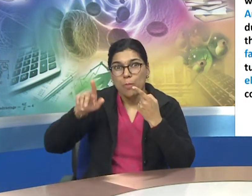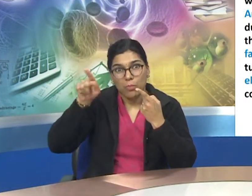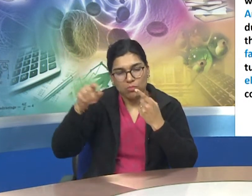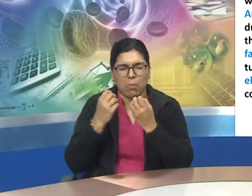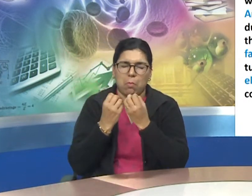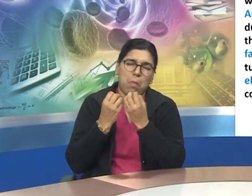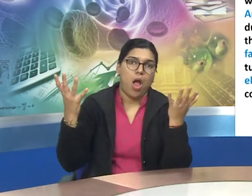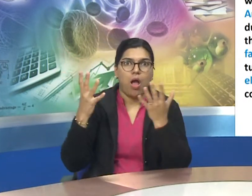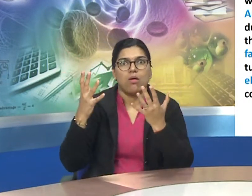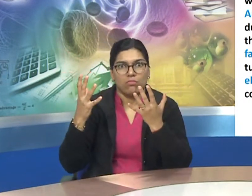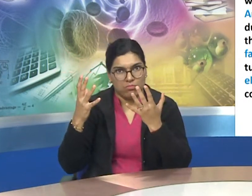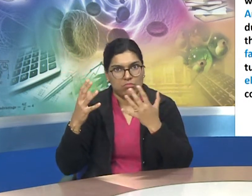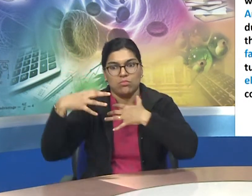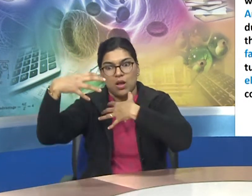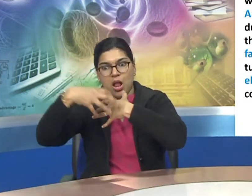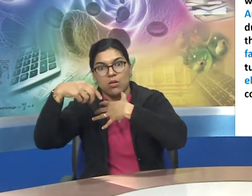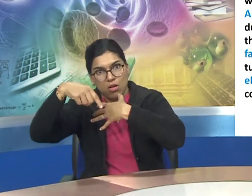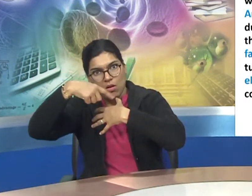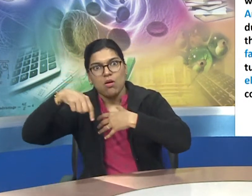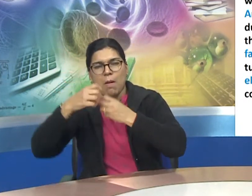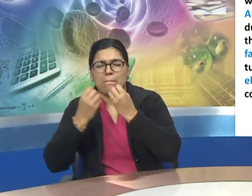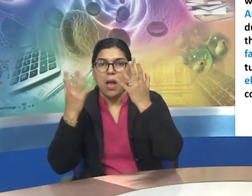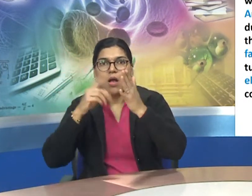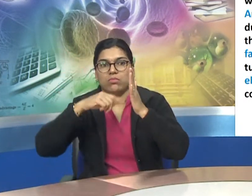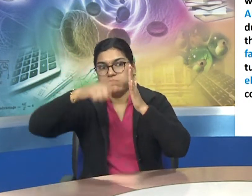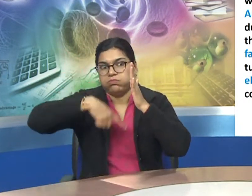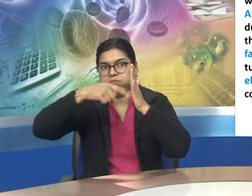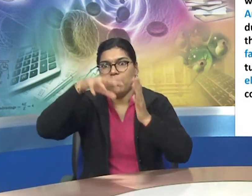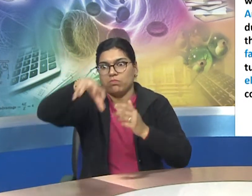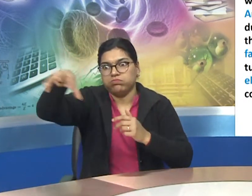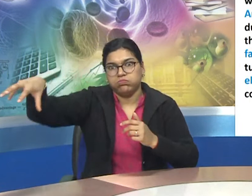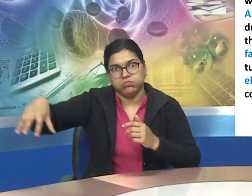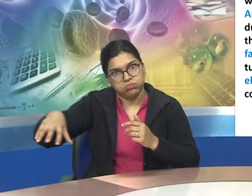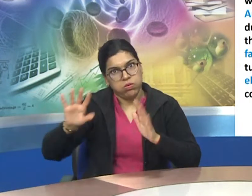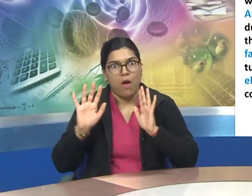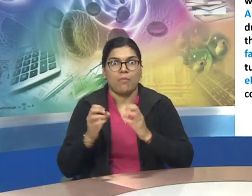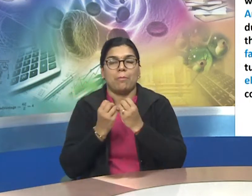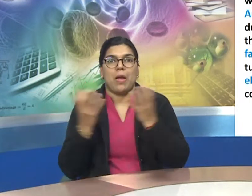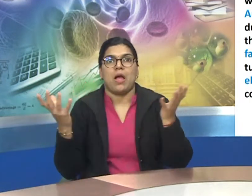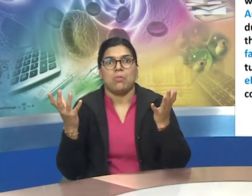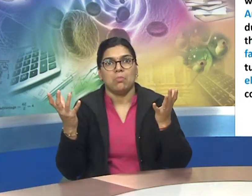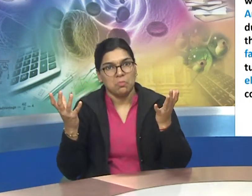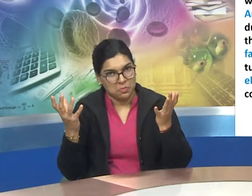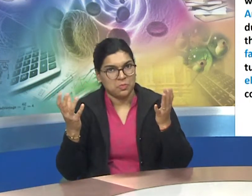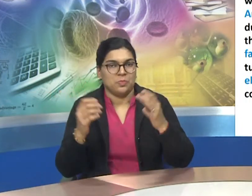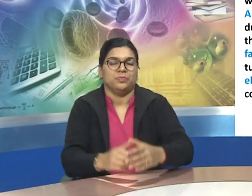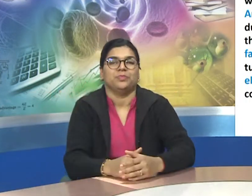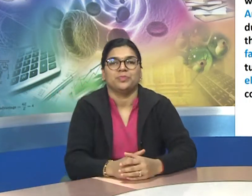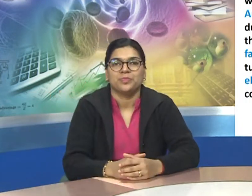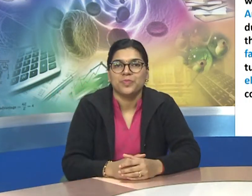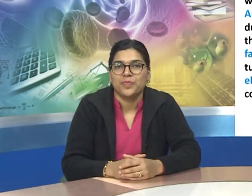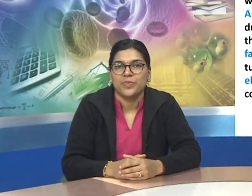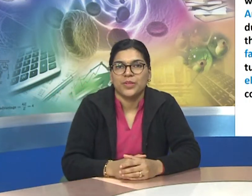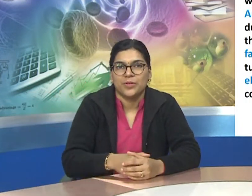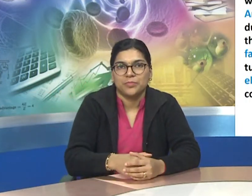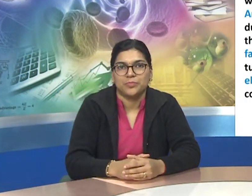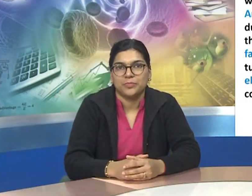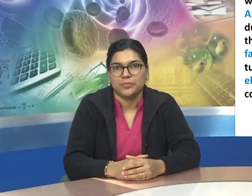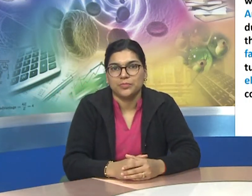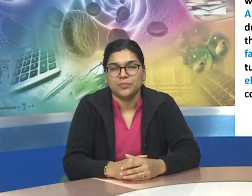generators, were producing electricity in various European countries.